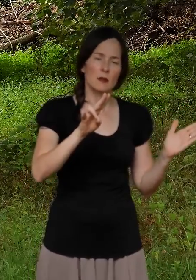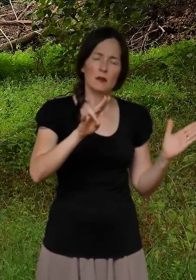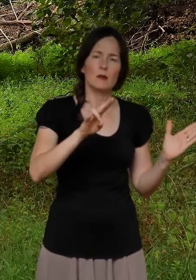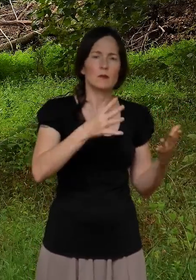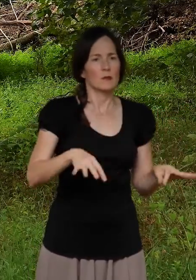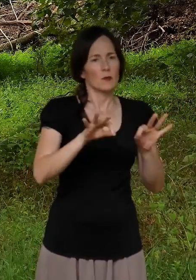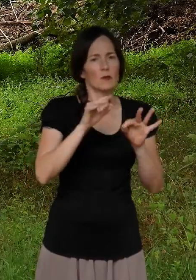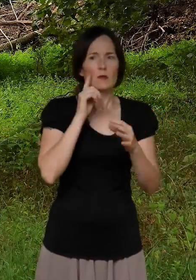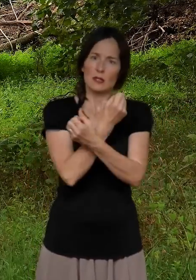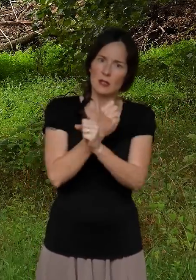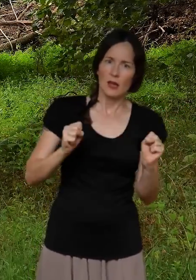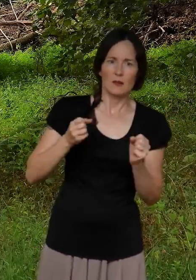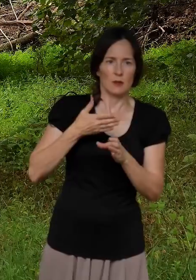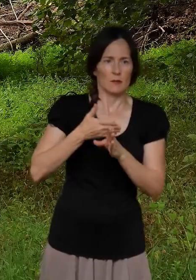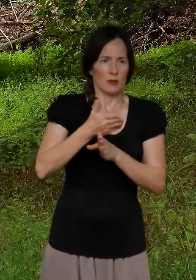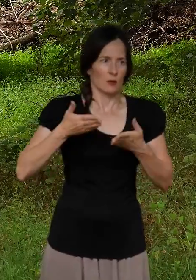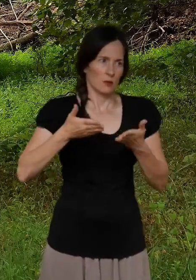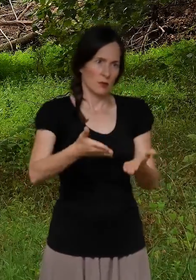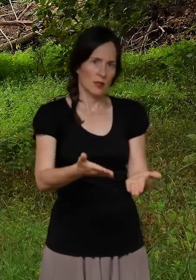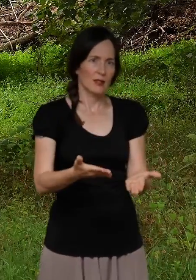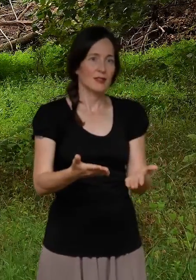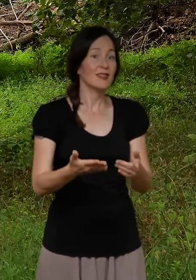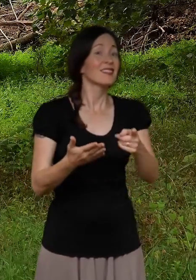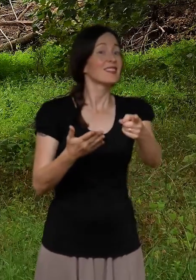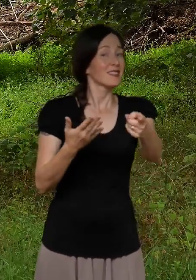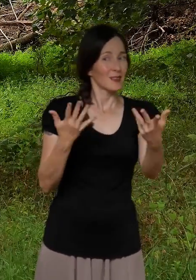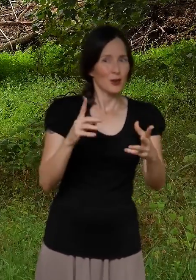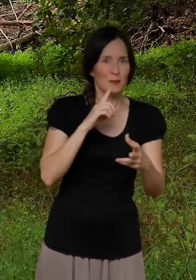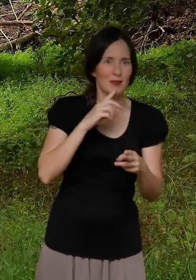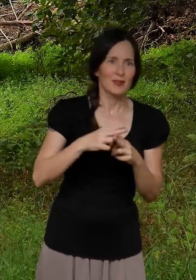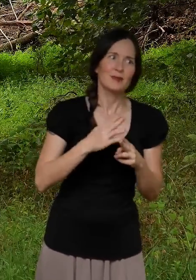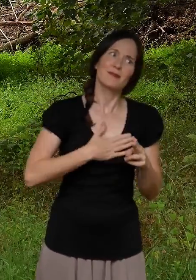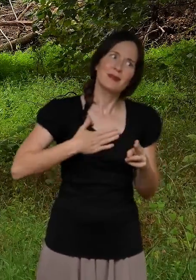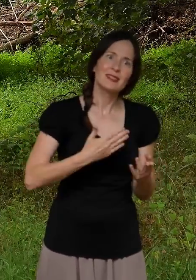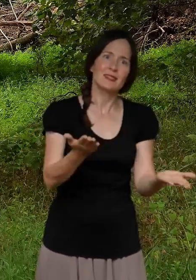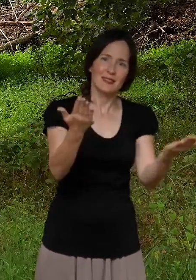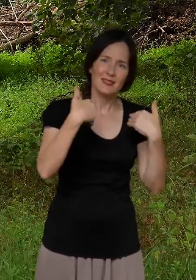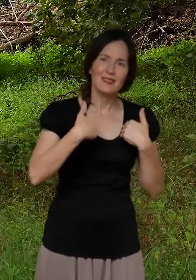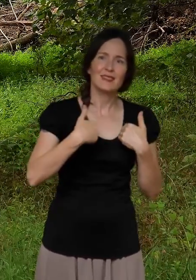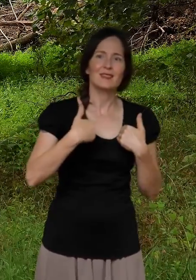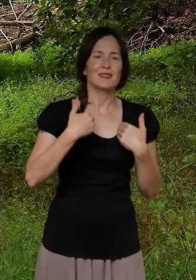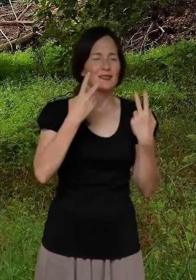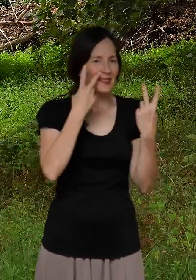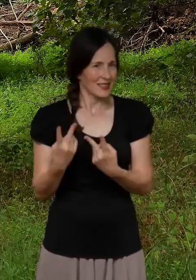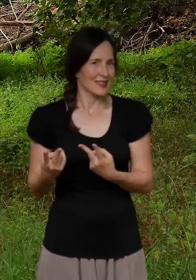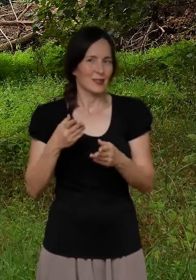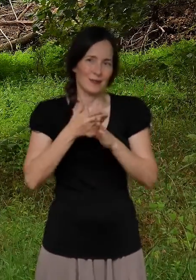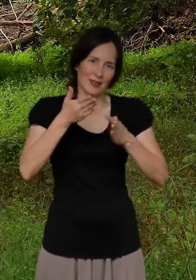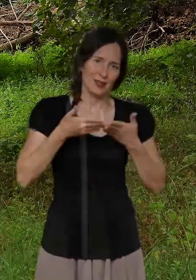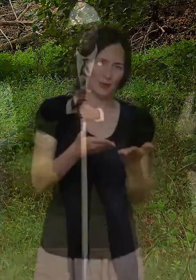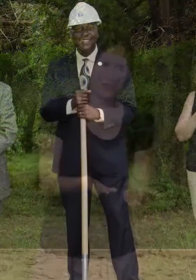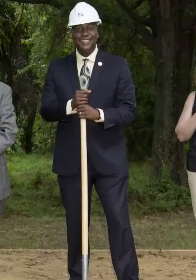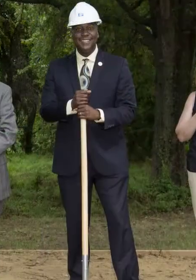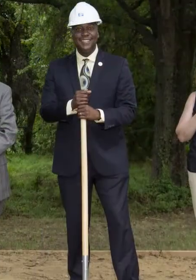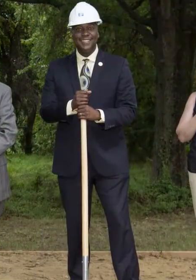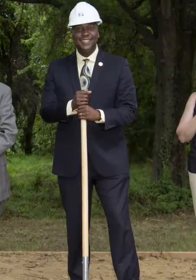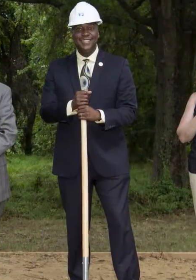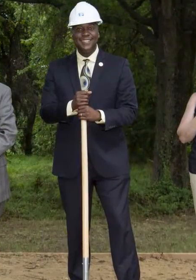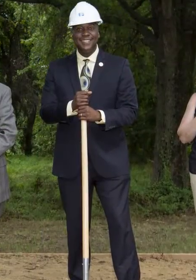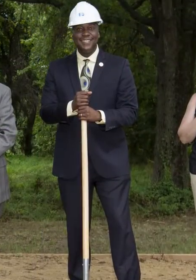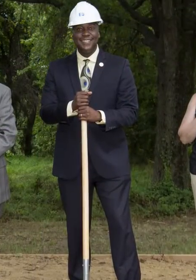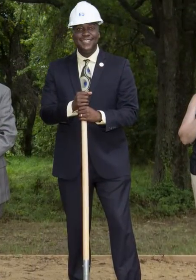at large has been resilient time and again throughout these difficulties. We have lost businesses